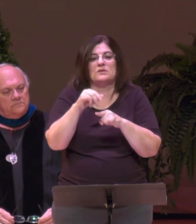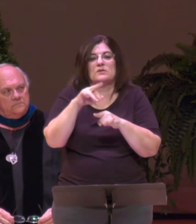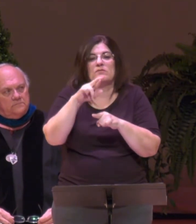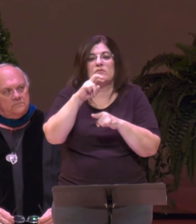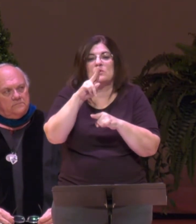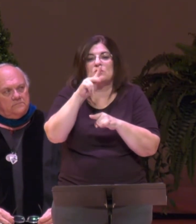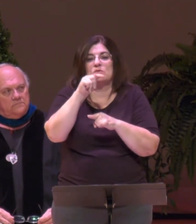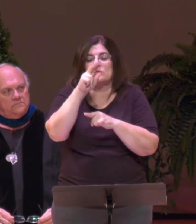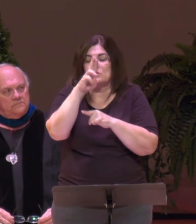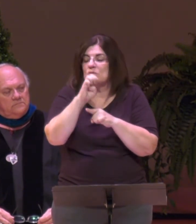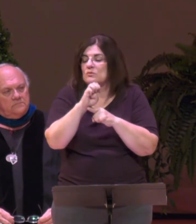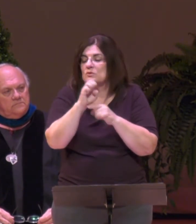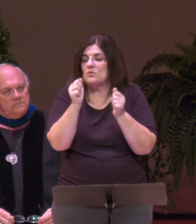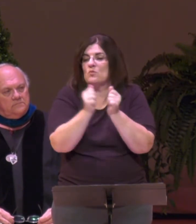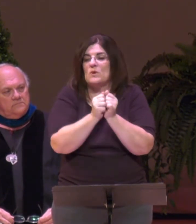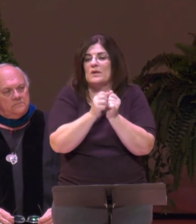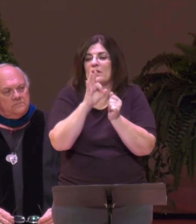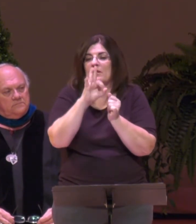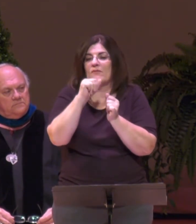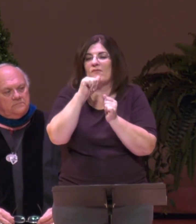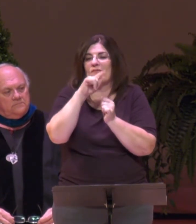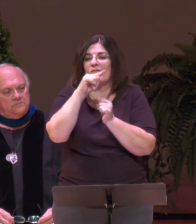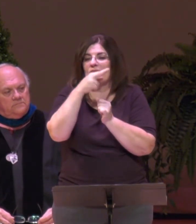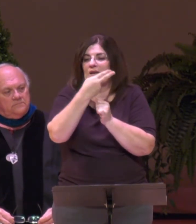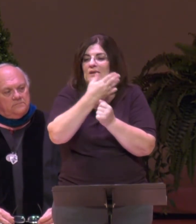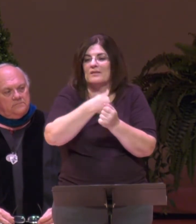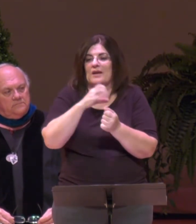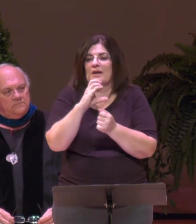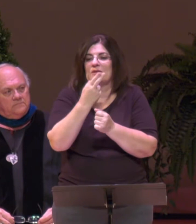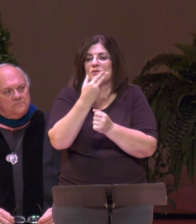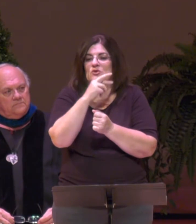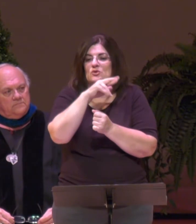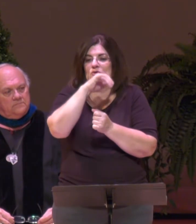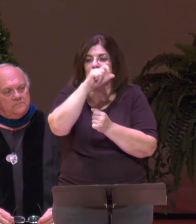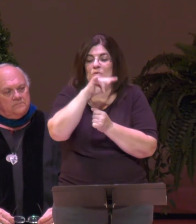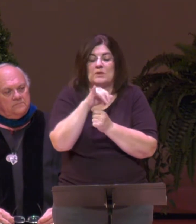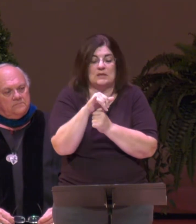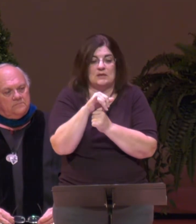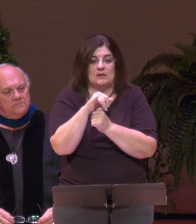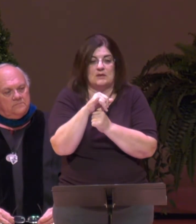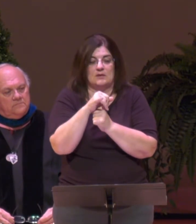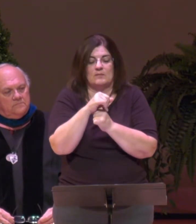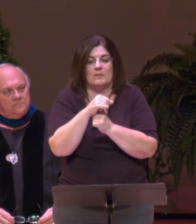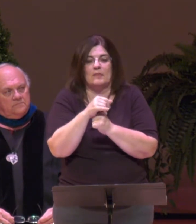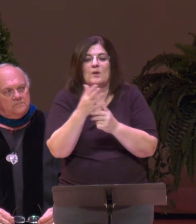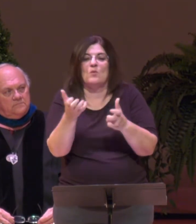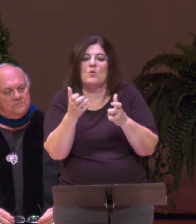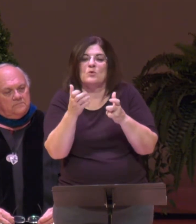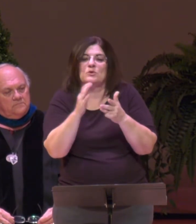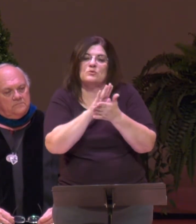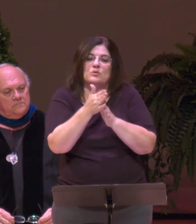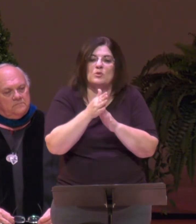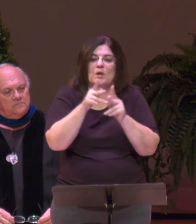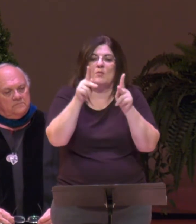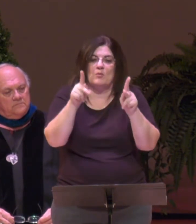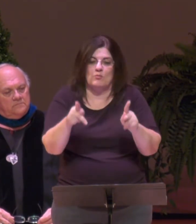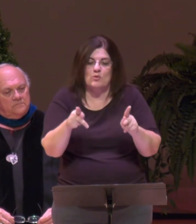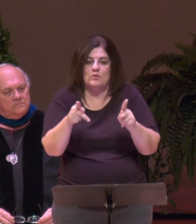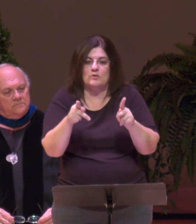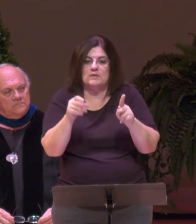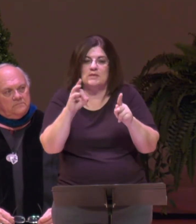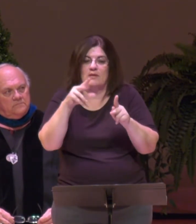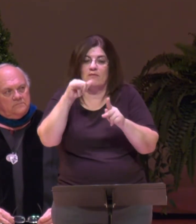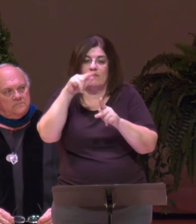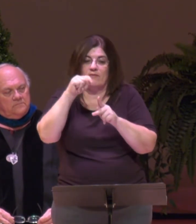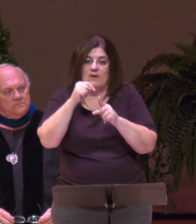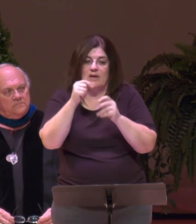hope, and charity as navigational aids. Be a person of faith in loving God and being faithful in